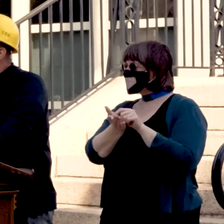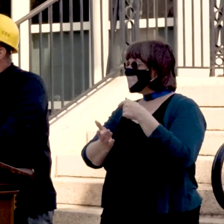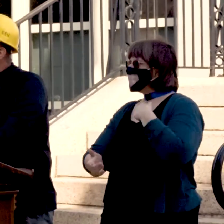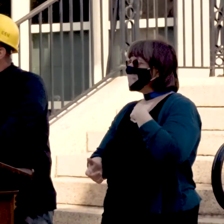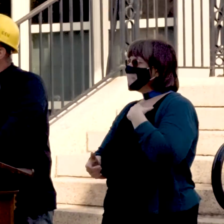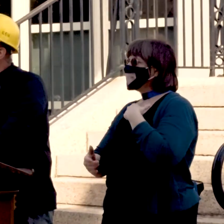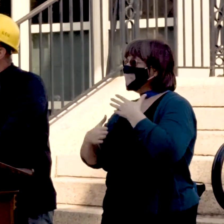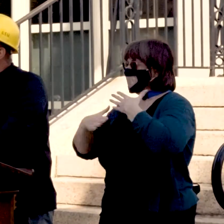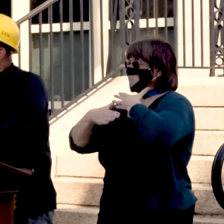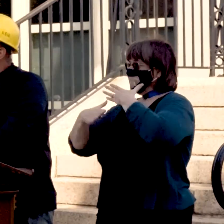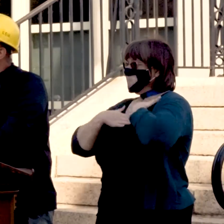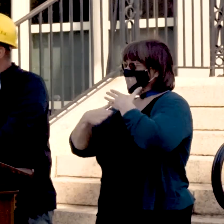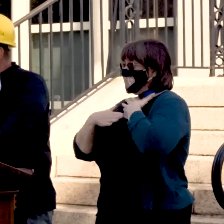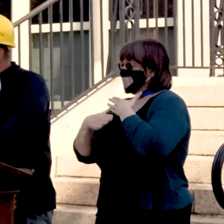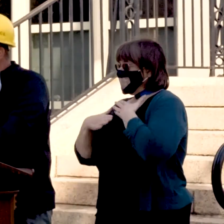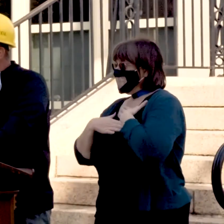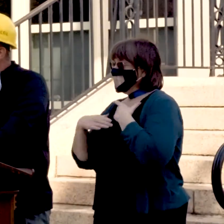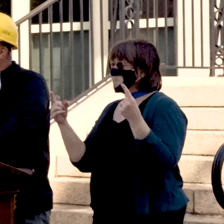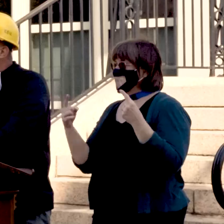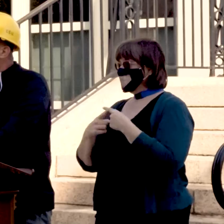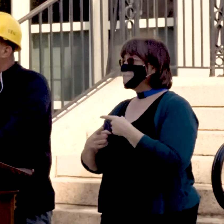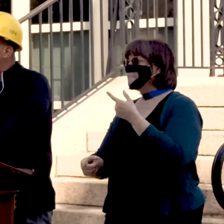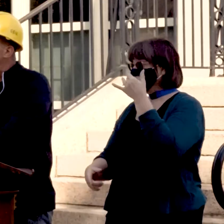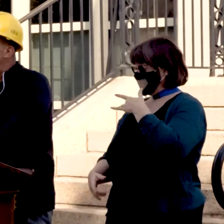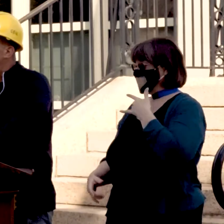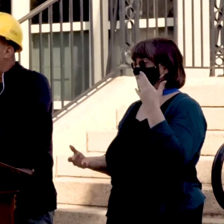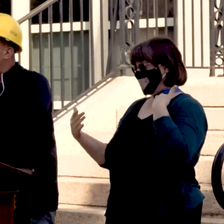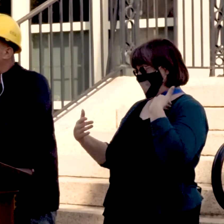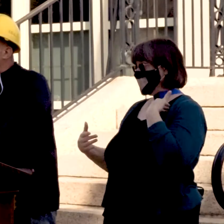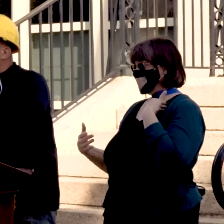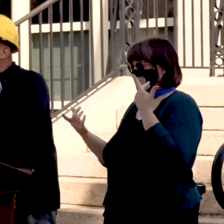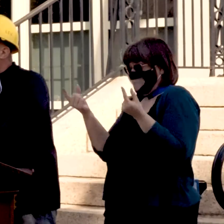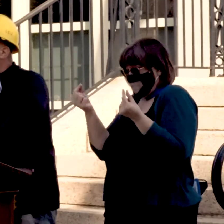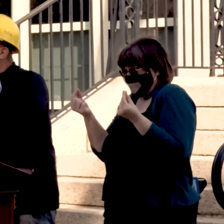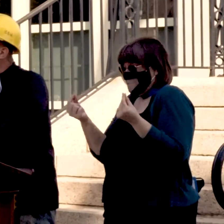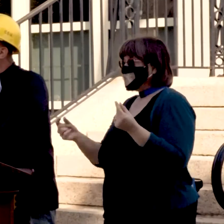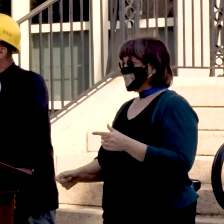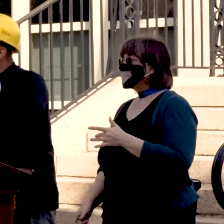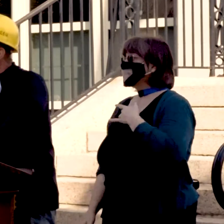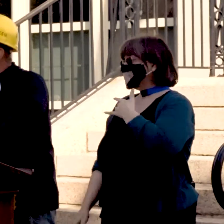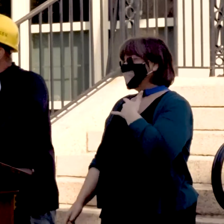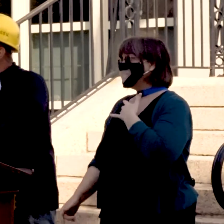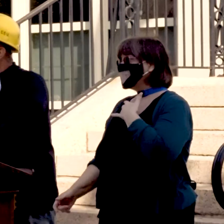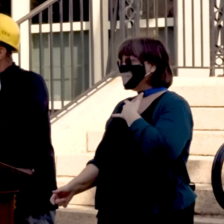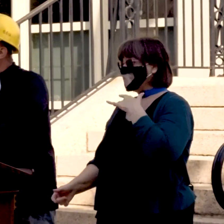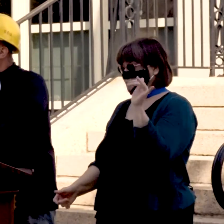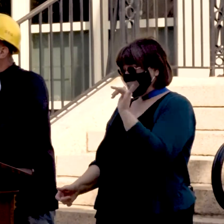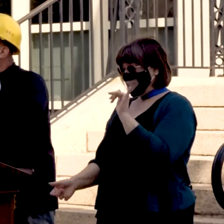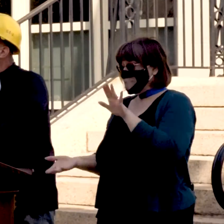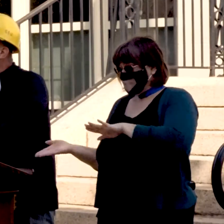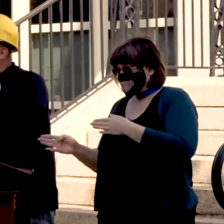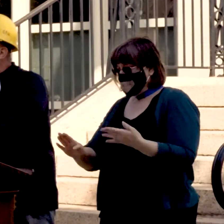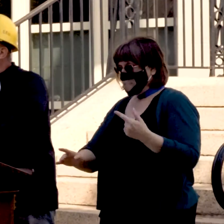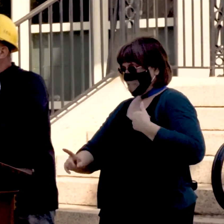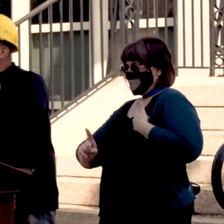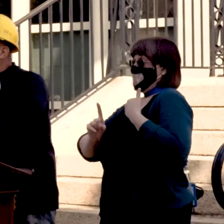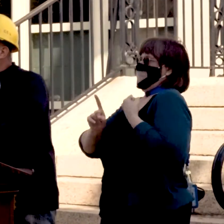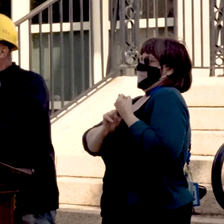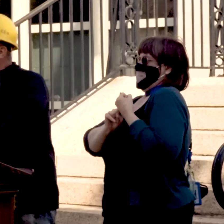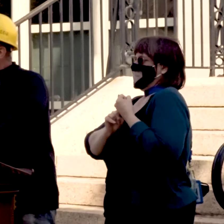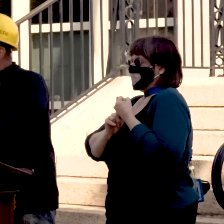first ever anxiety attack. And if you ever had one of those, you know, you feel like you're dying. Feel like you're having a heart